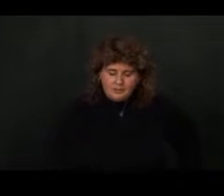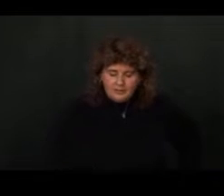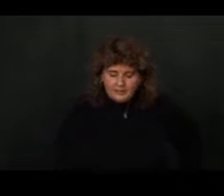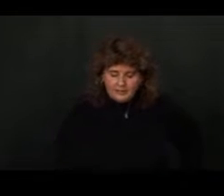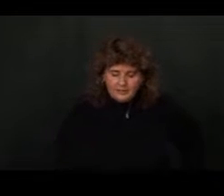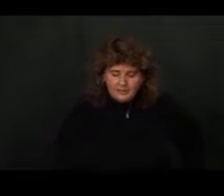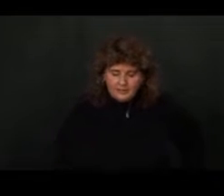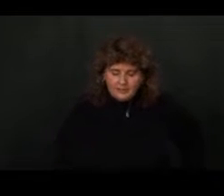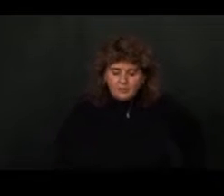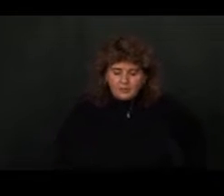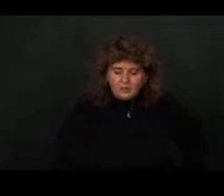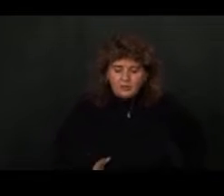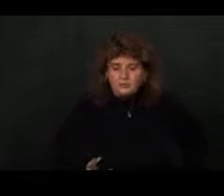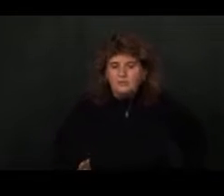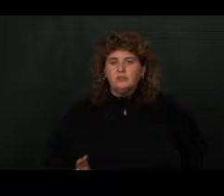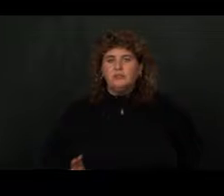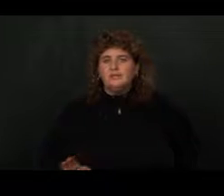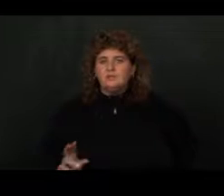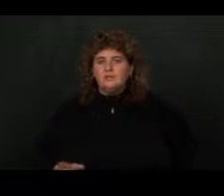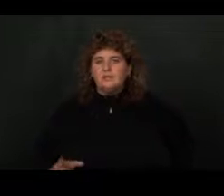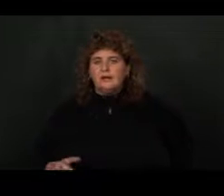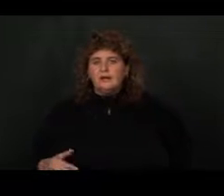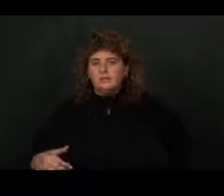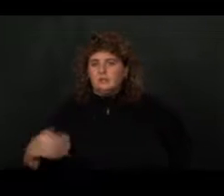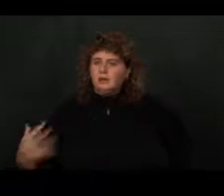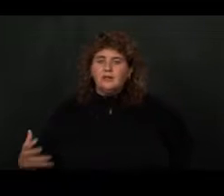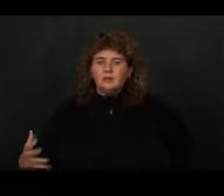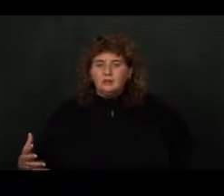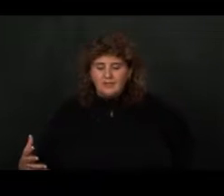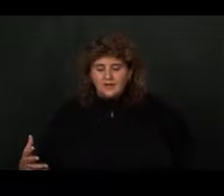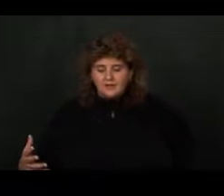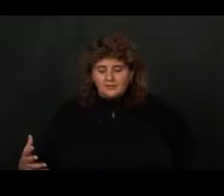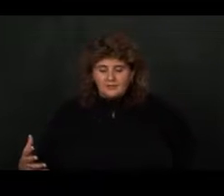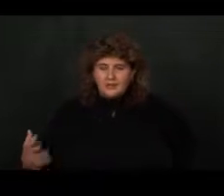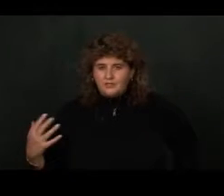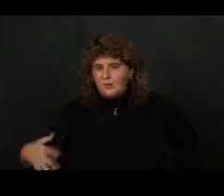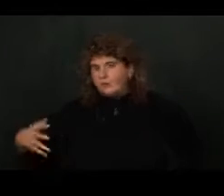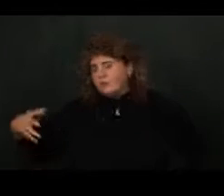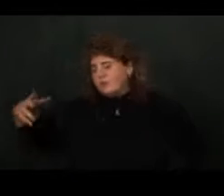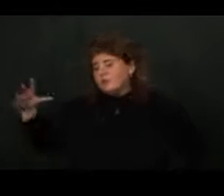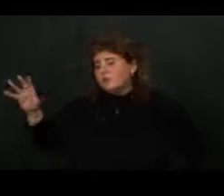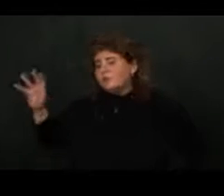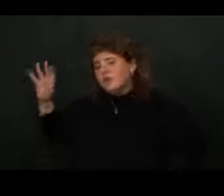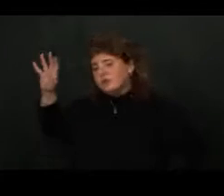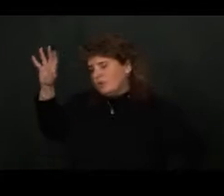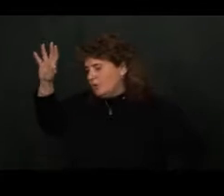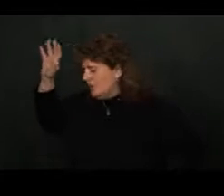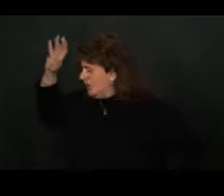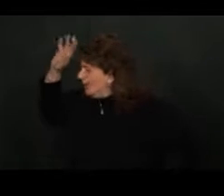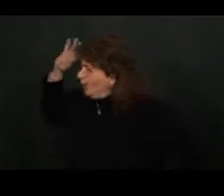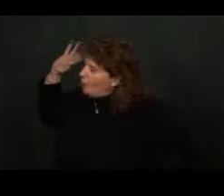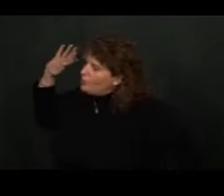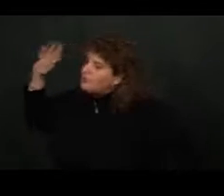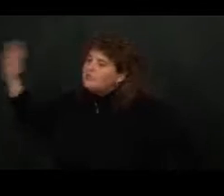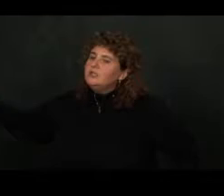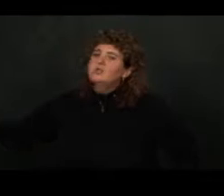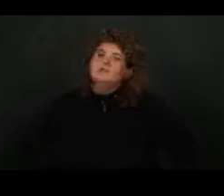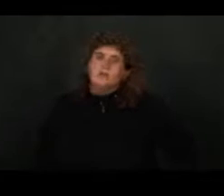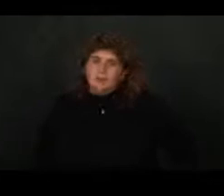mind. Also, along the lines of UTIs, when we talk UTIs, typically we're referring to a whole slew of